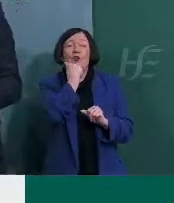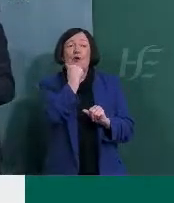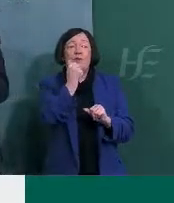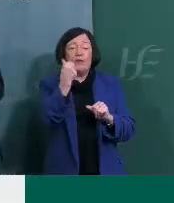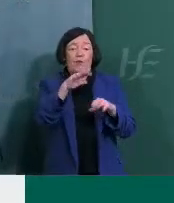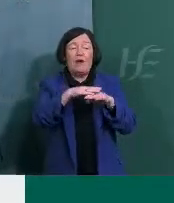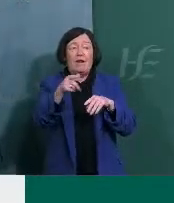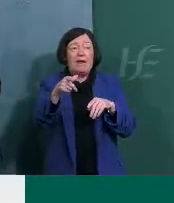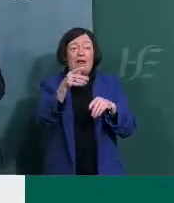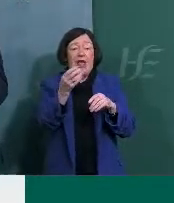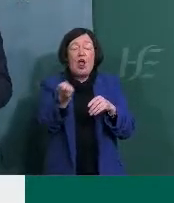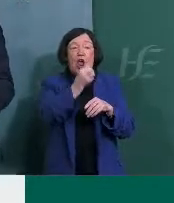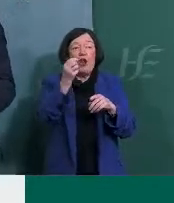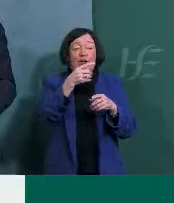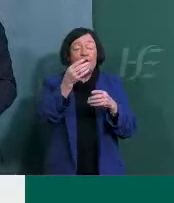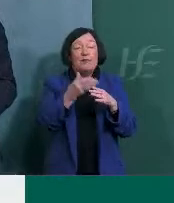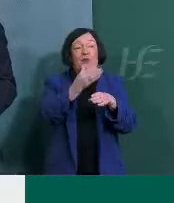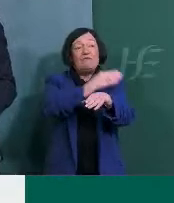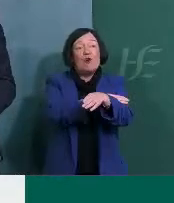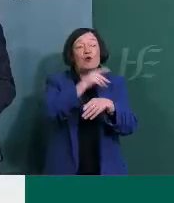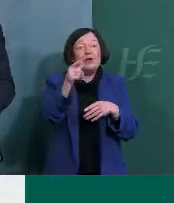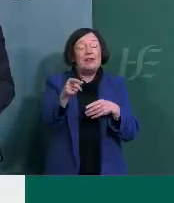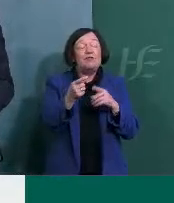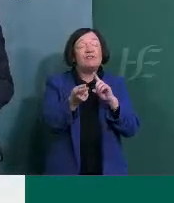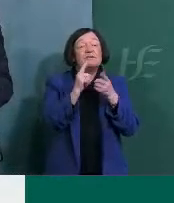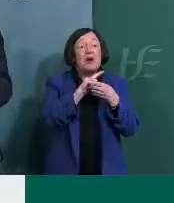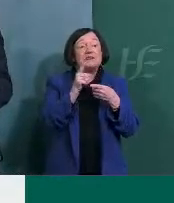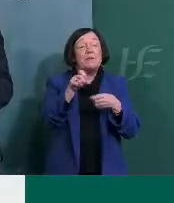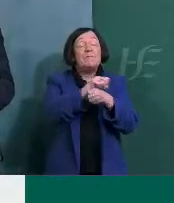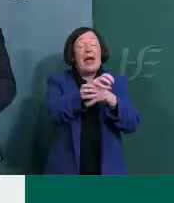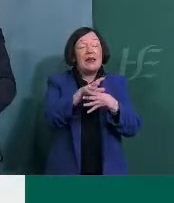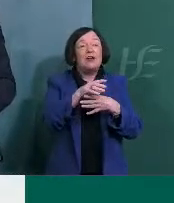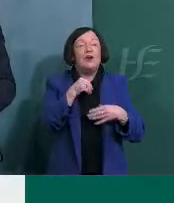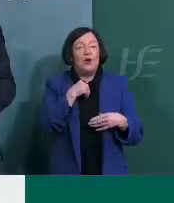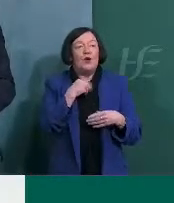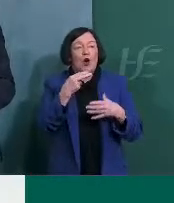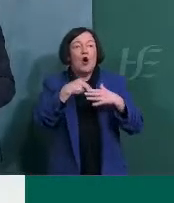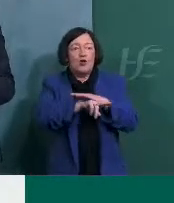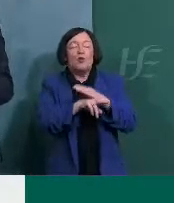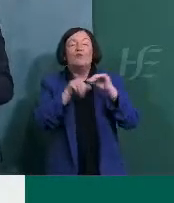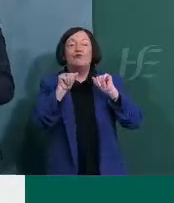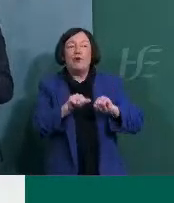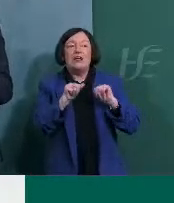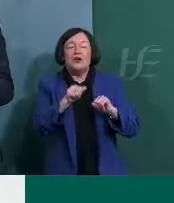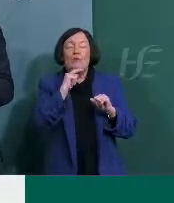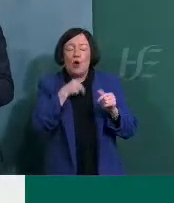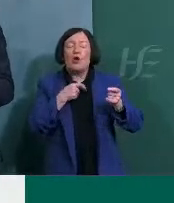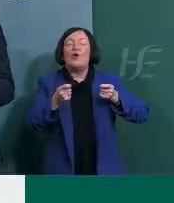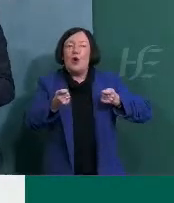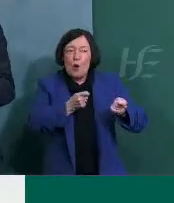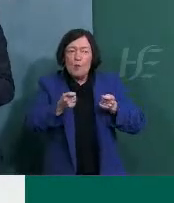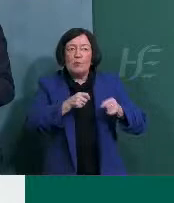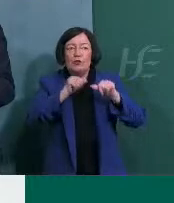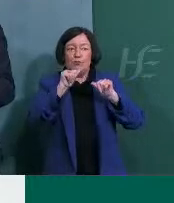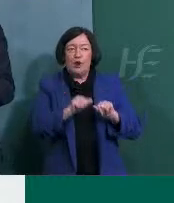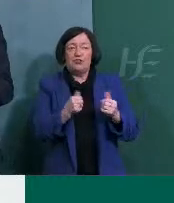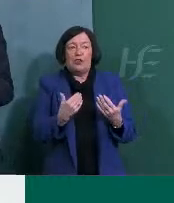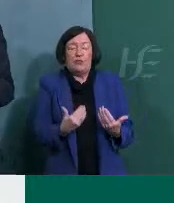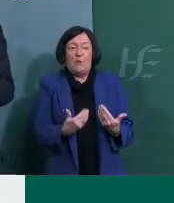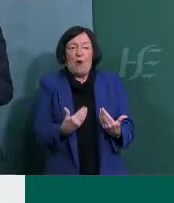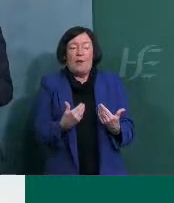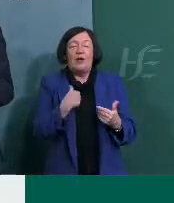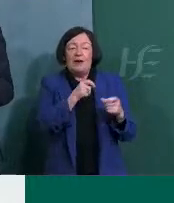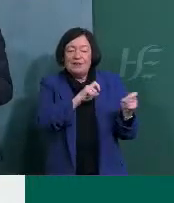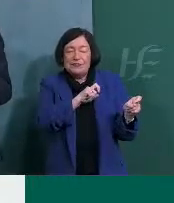where we were at earlier stages in the response to the pandemic. So we are certainly under some pressure, but we are coping with that pressure at the moment, and we're